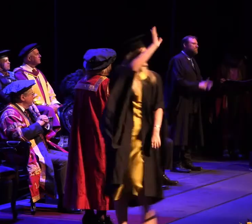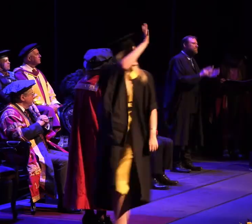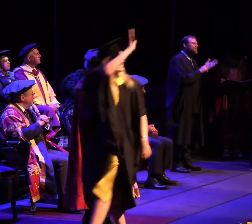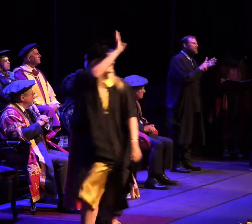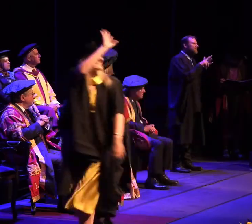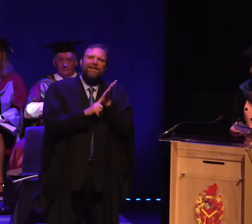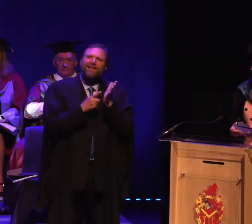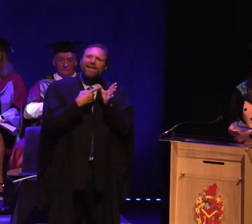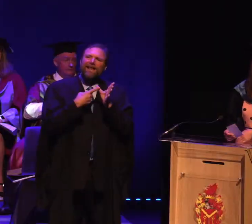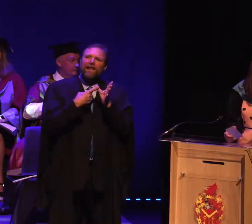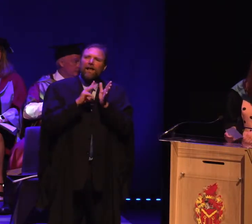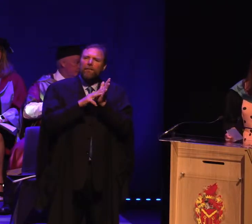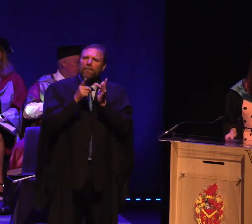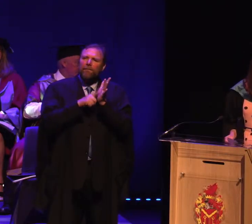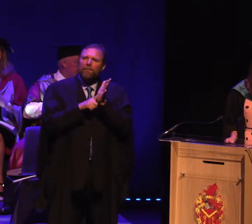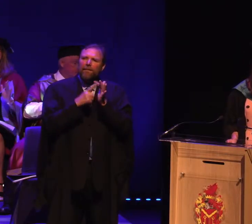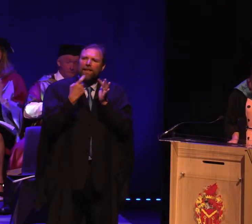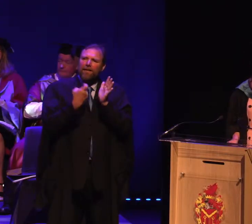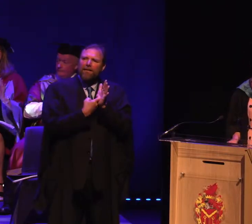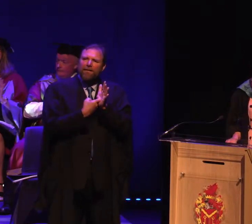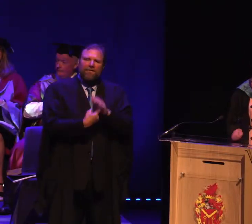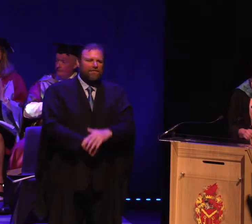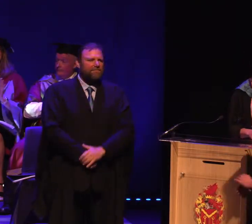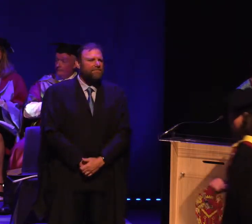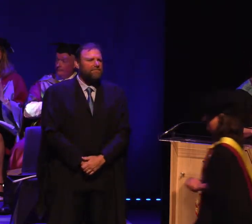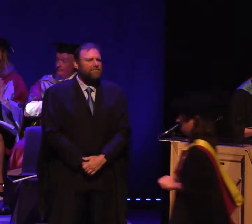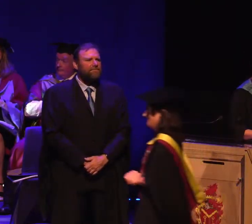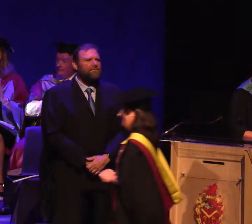Nicola Jane Miller.